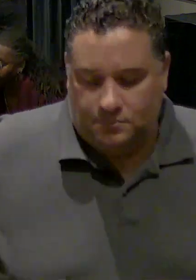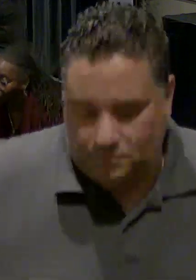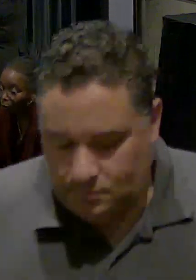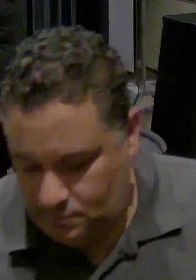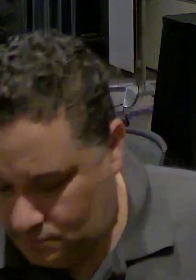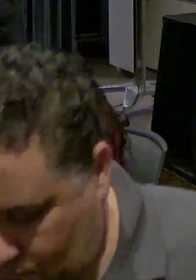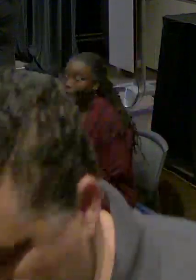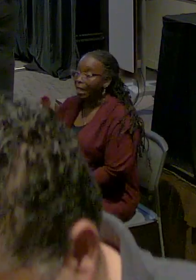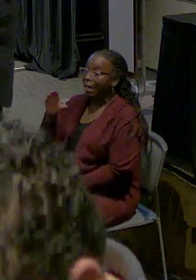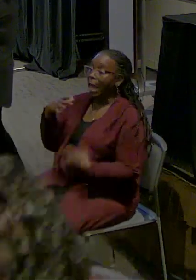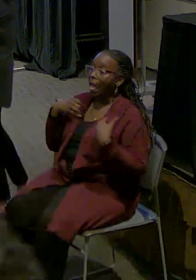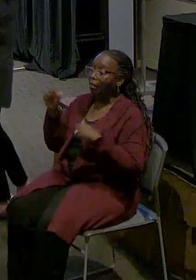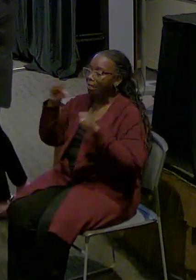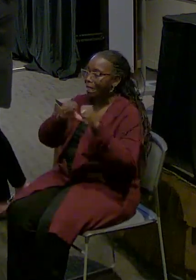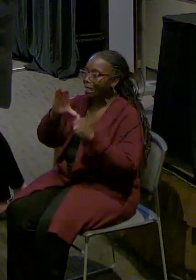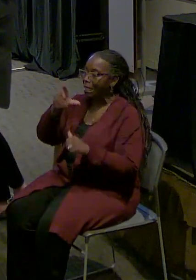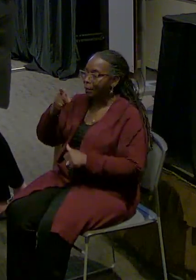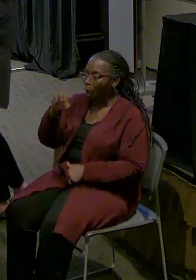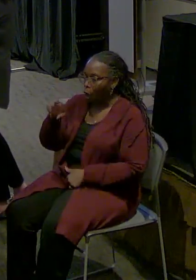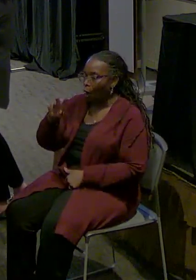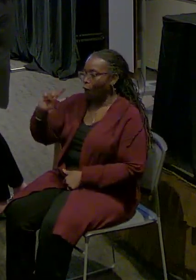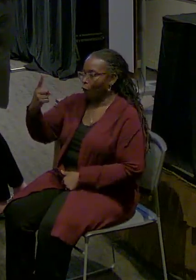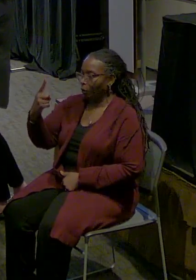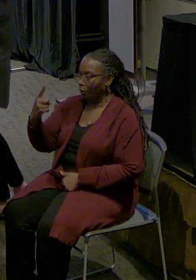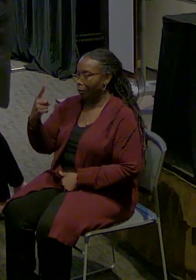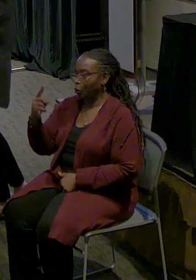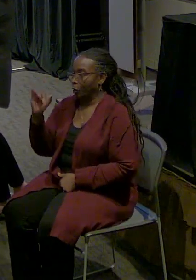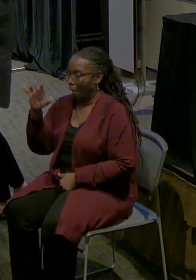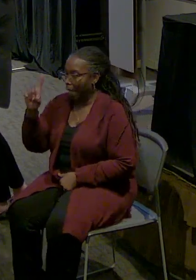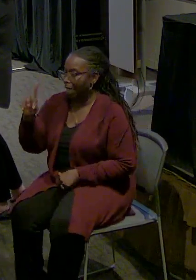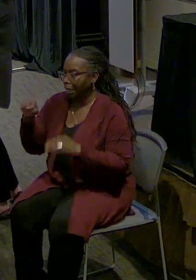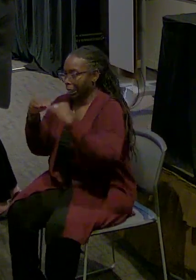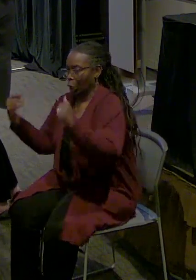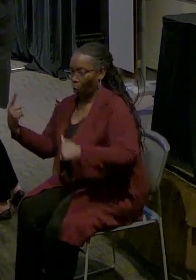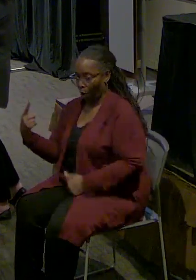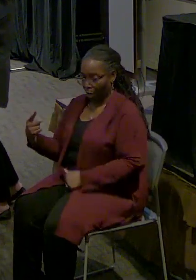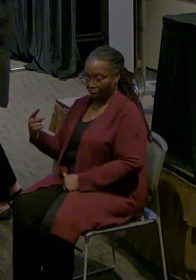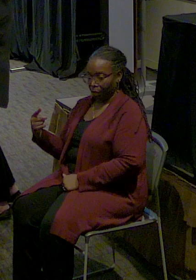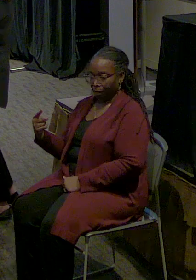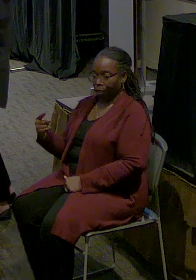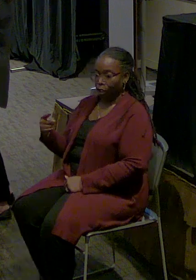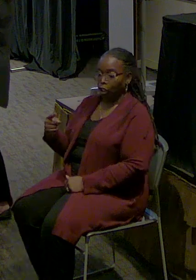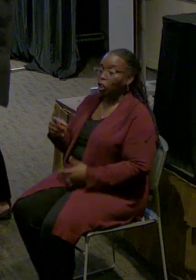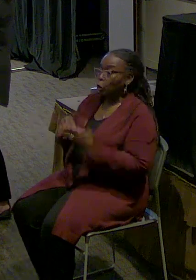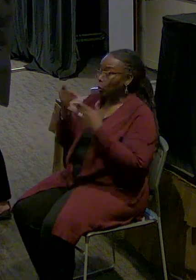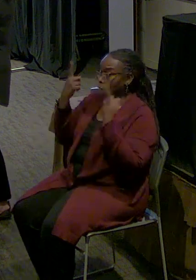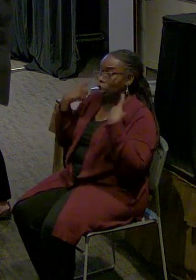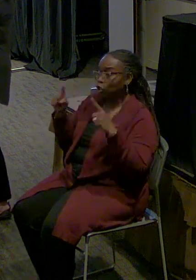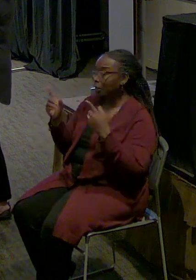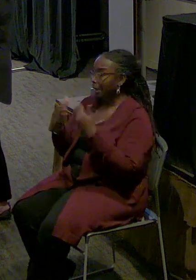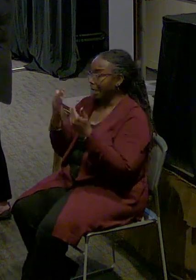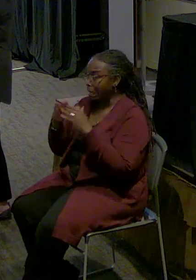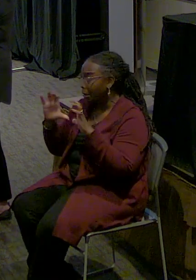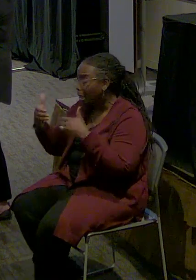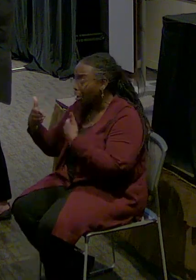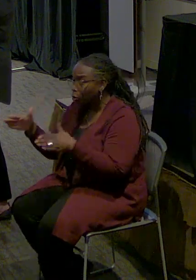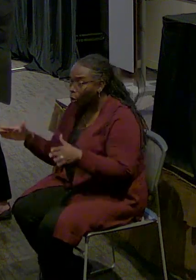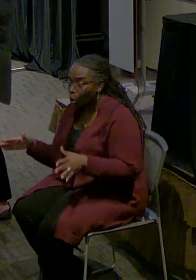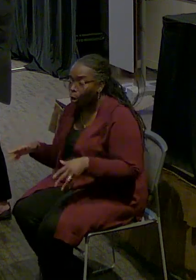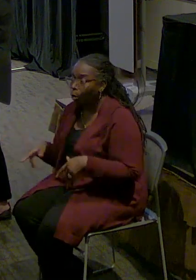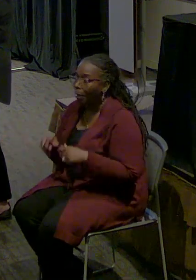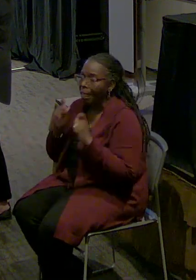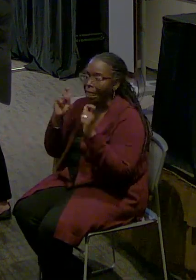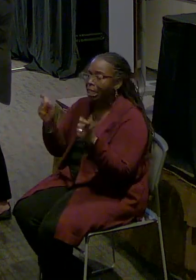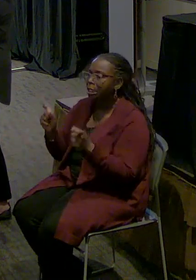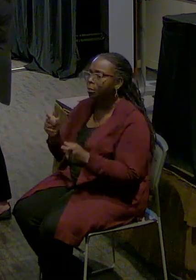CPR, first aid, those are considered tier 1 credentials for us. Okay, most students can achieve that pretty easily in the classroom. It gives